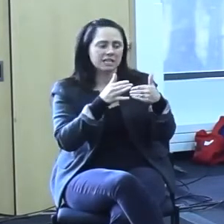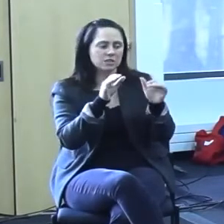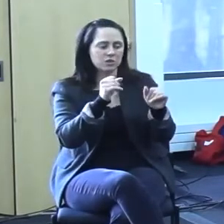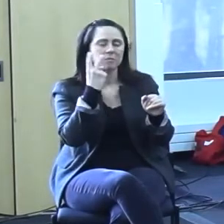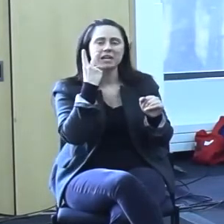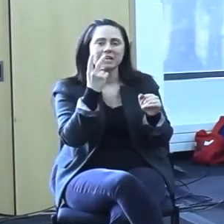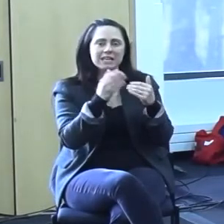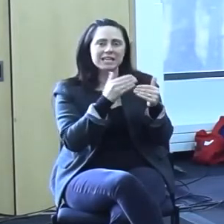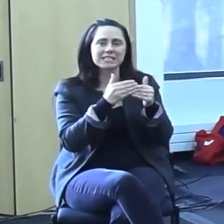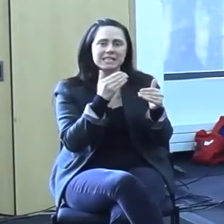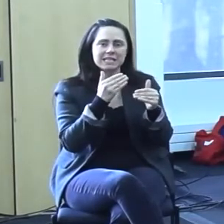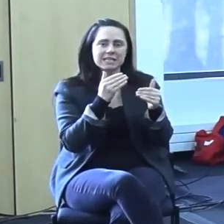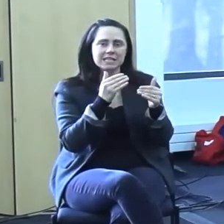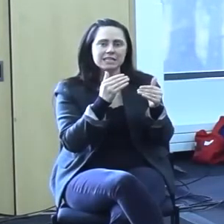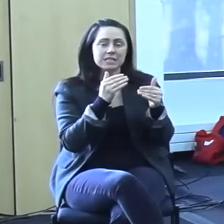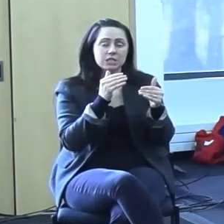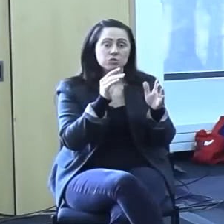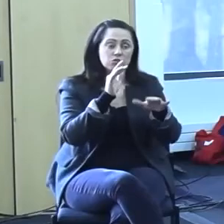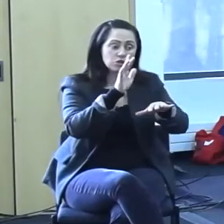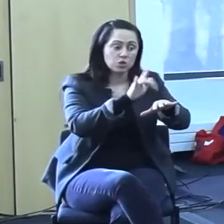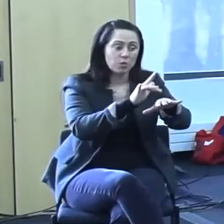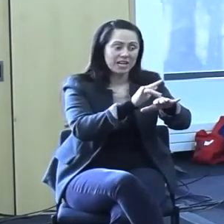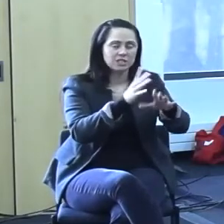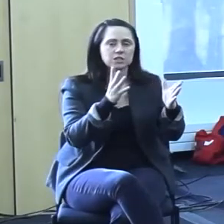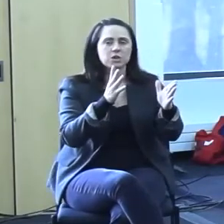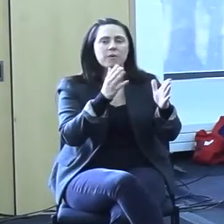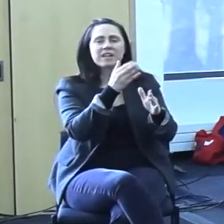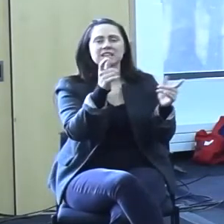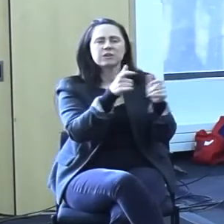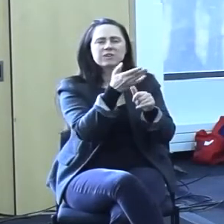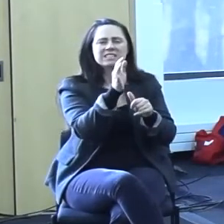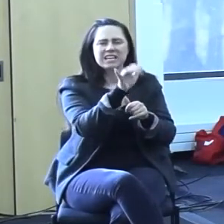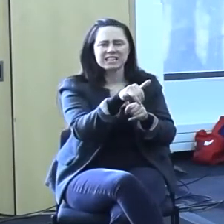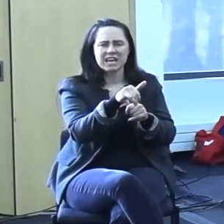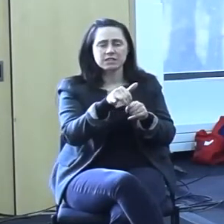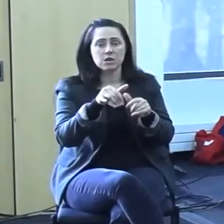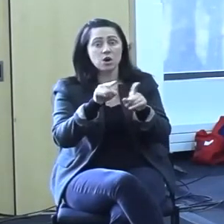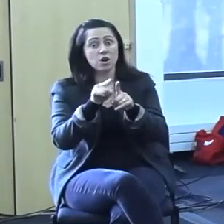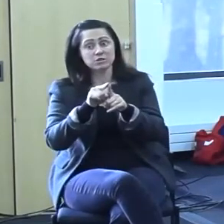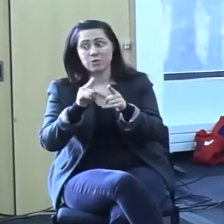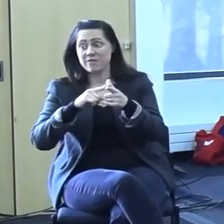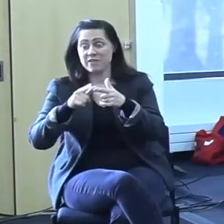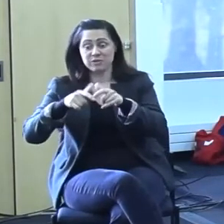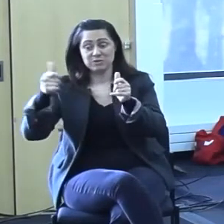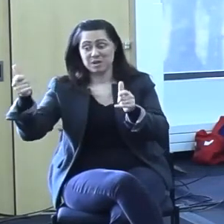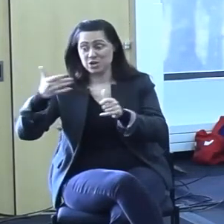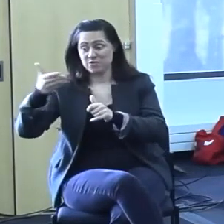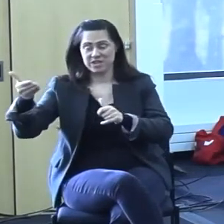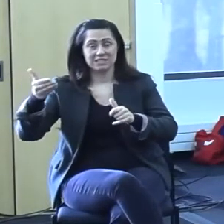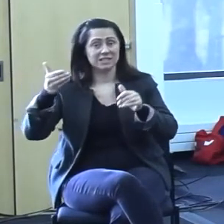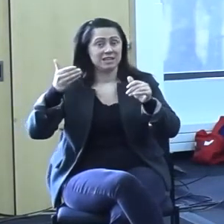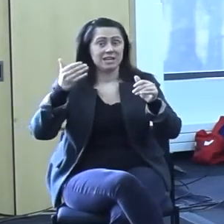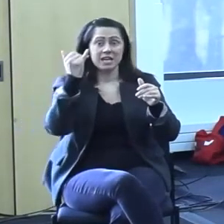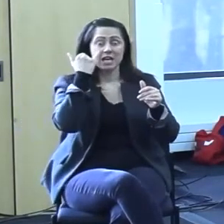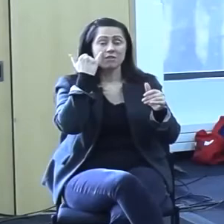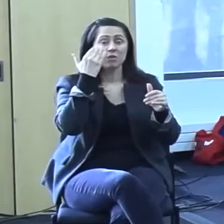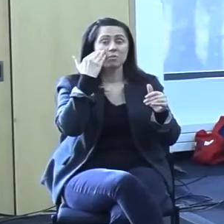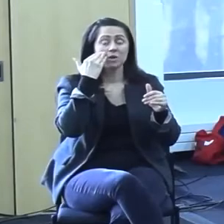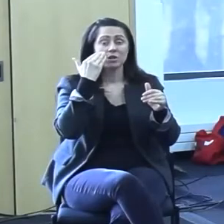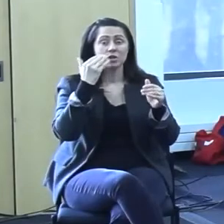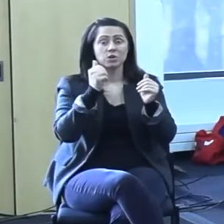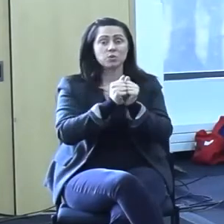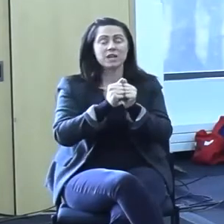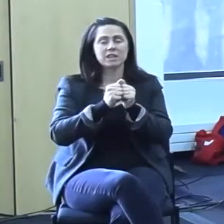easy to reach, right? So there are like little things like that. Two bigger things. I mean, I don't know, has anybody, if you're familiar with the